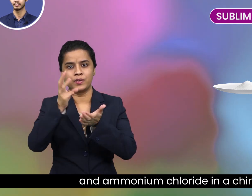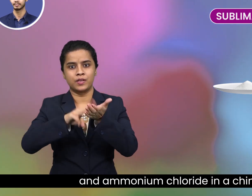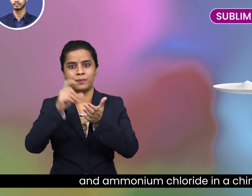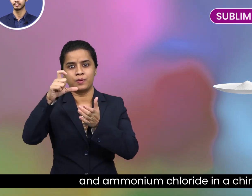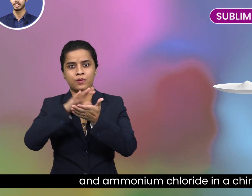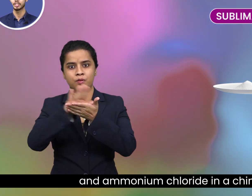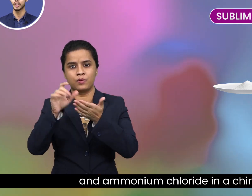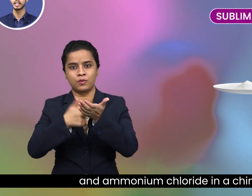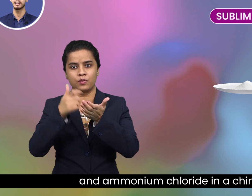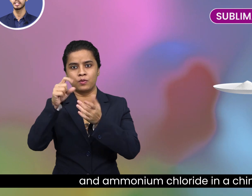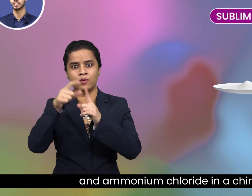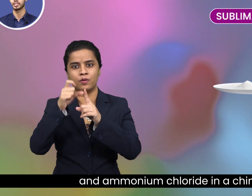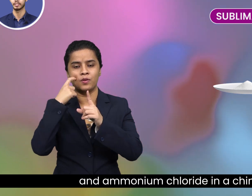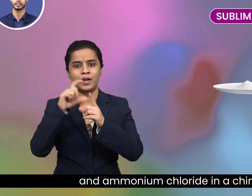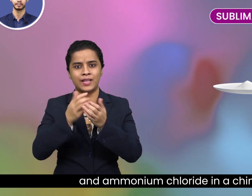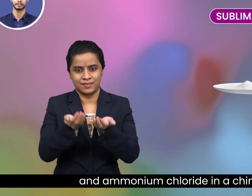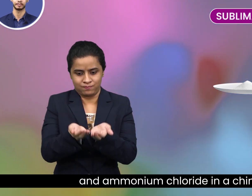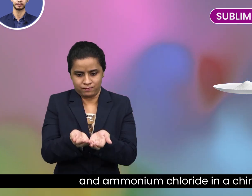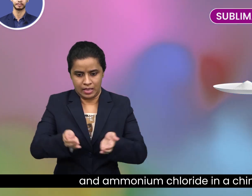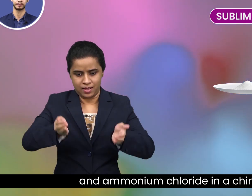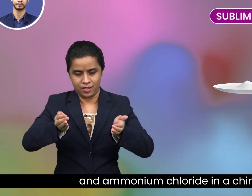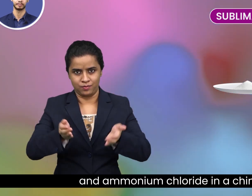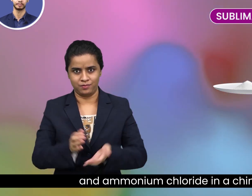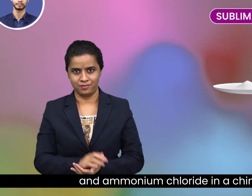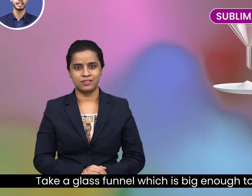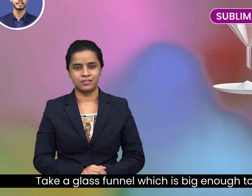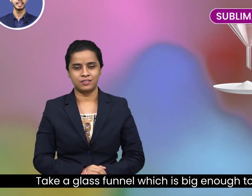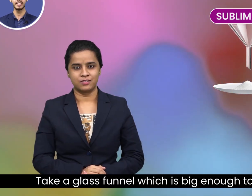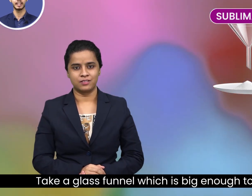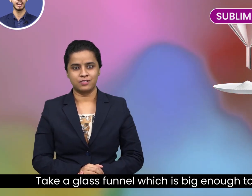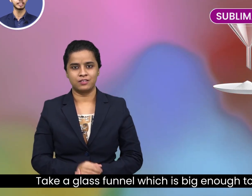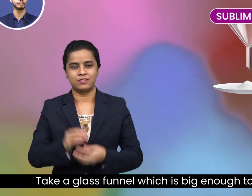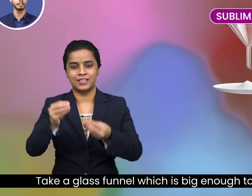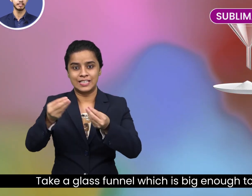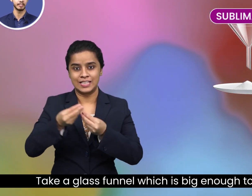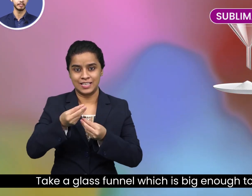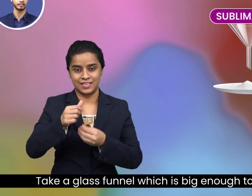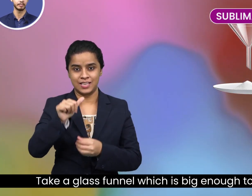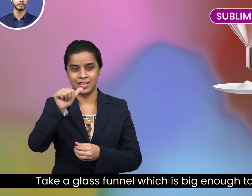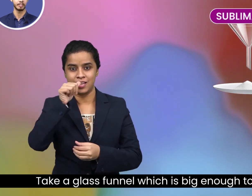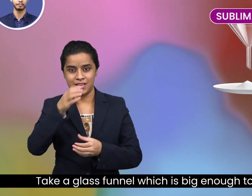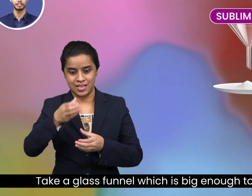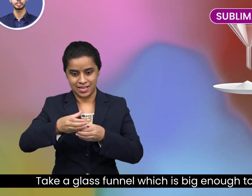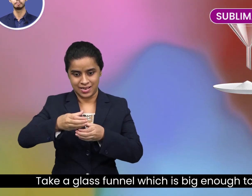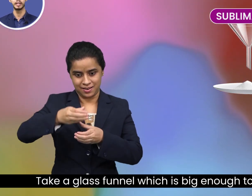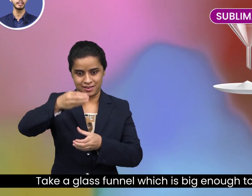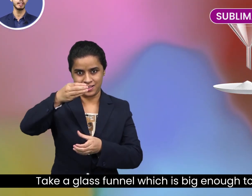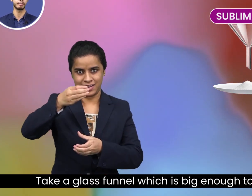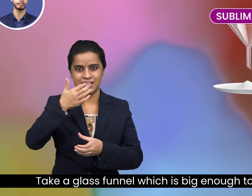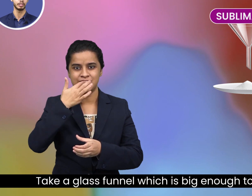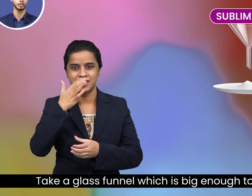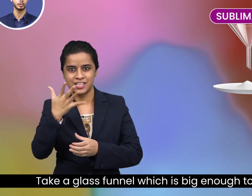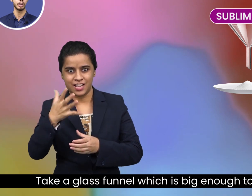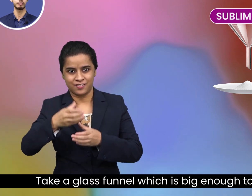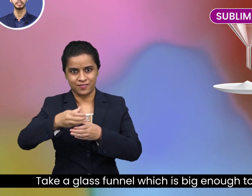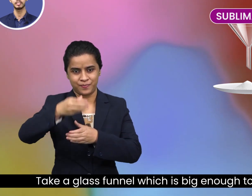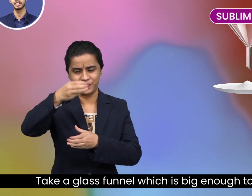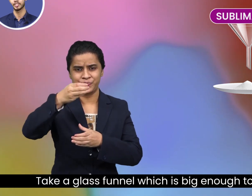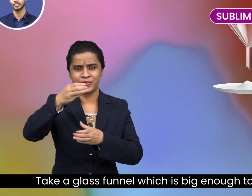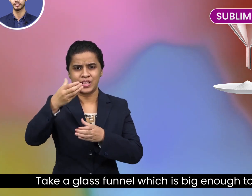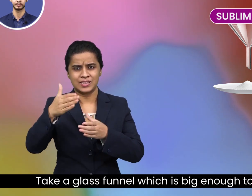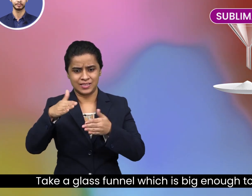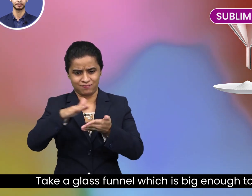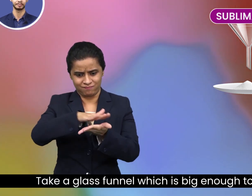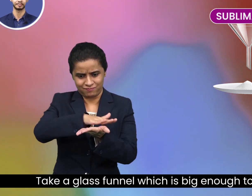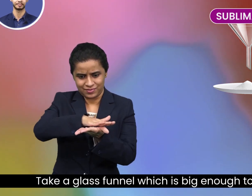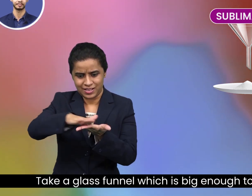a china dish. Take a glass funnel which is big enough to cover the